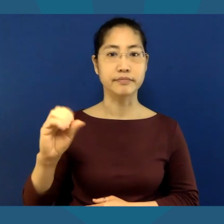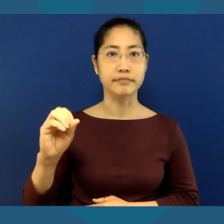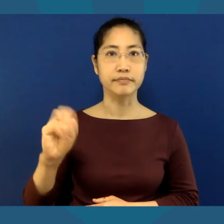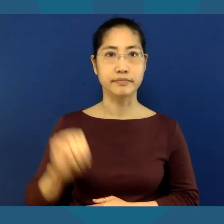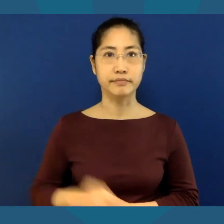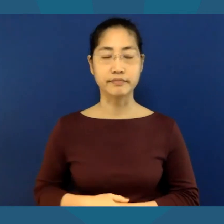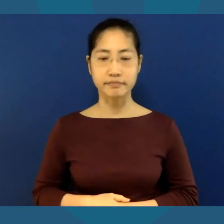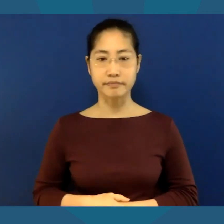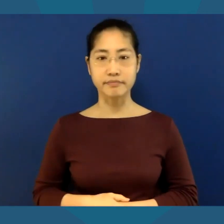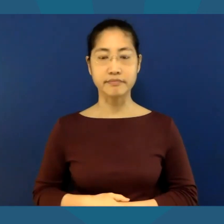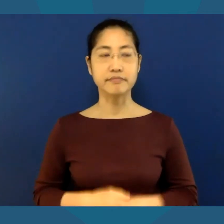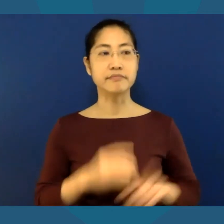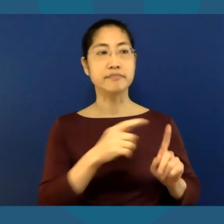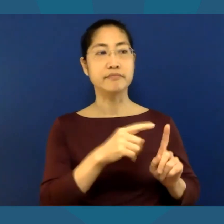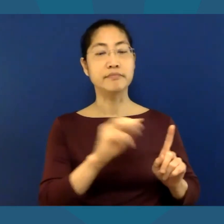workman4u.com.